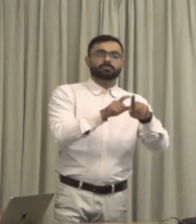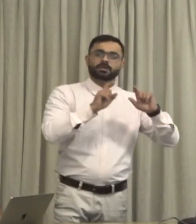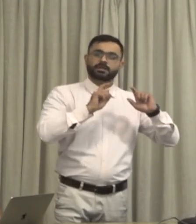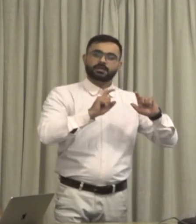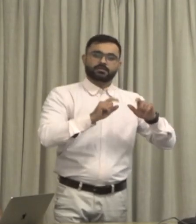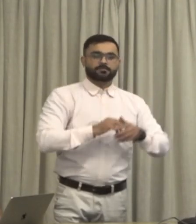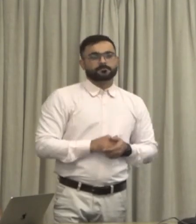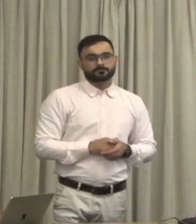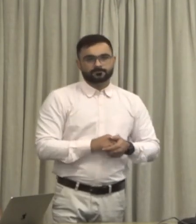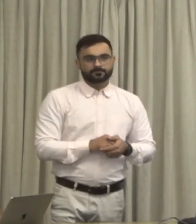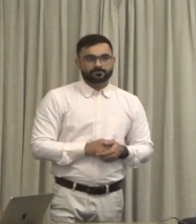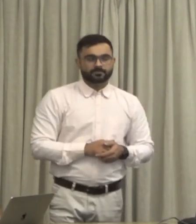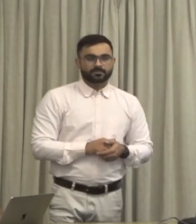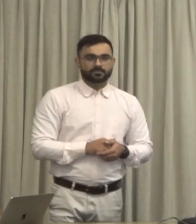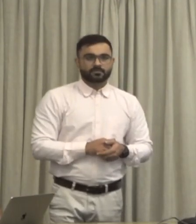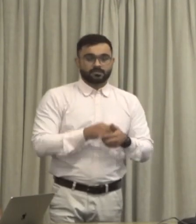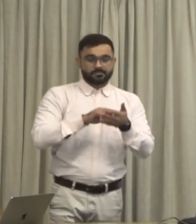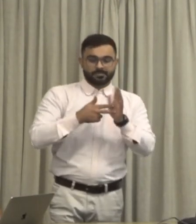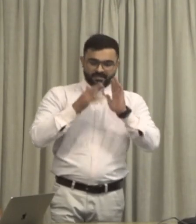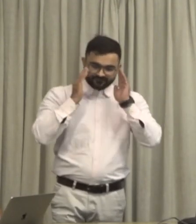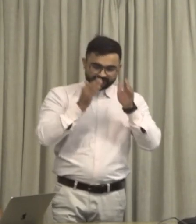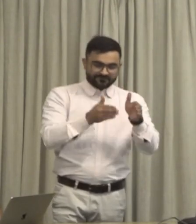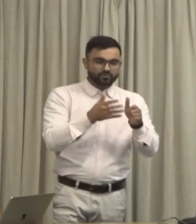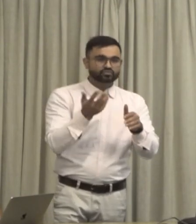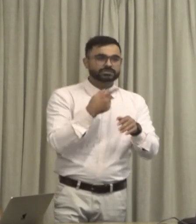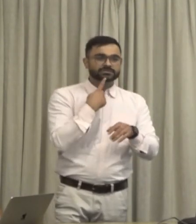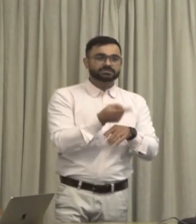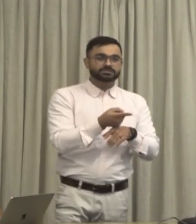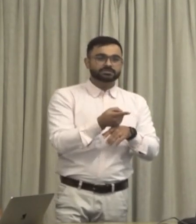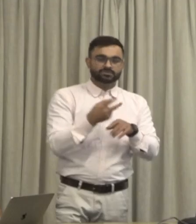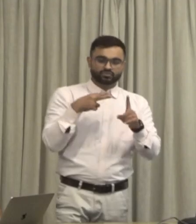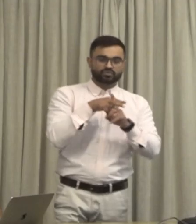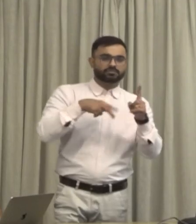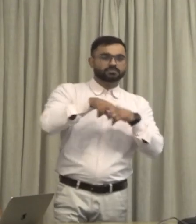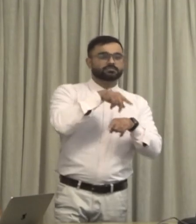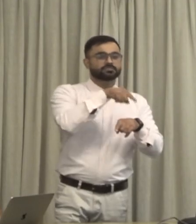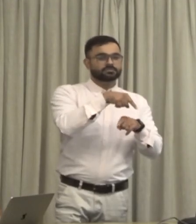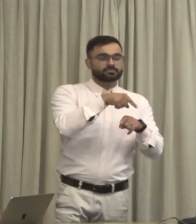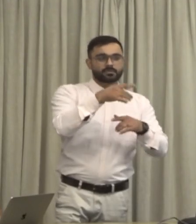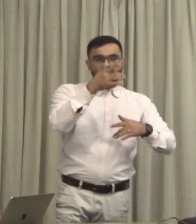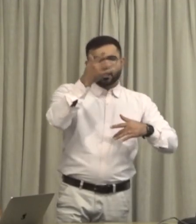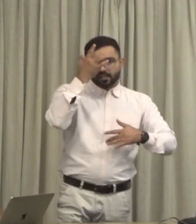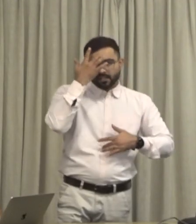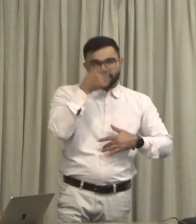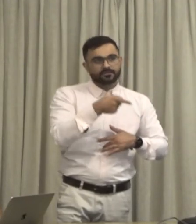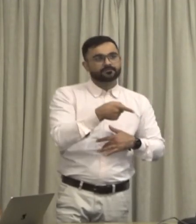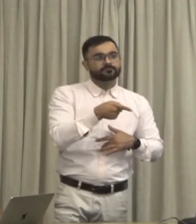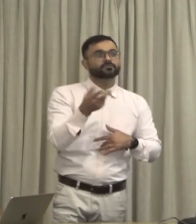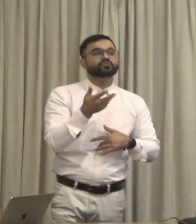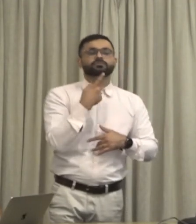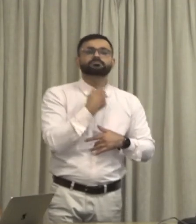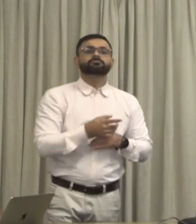care, which was focused just on interventions aimed at disease.